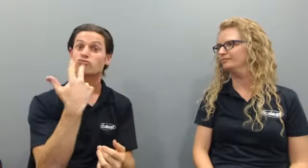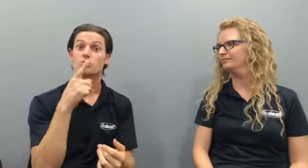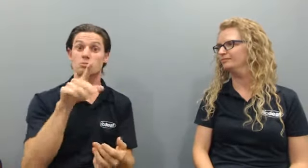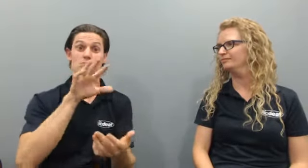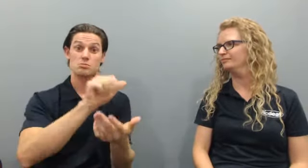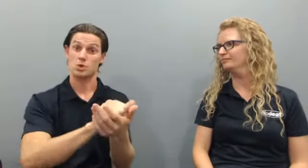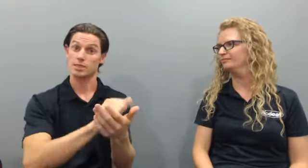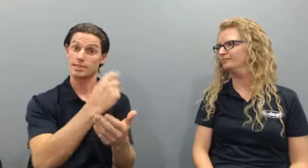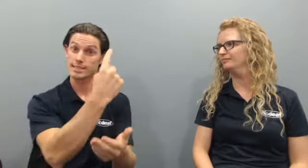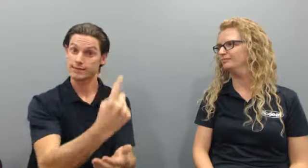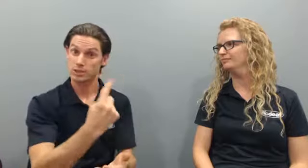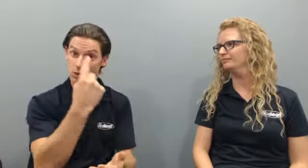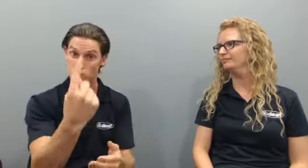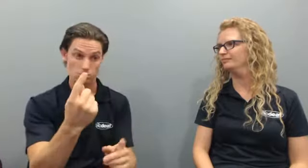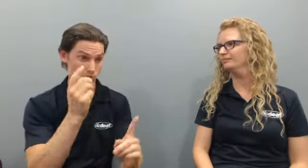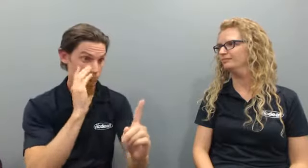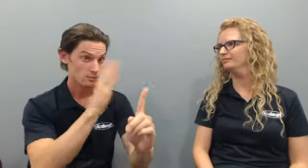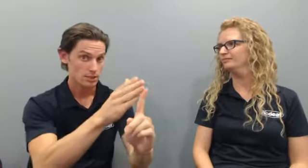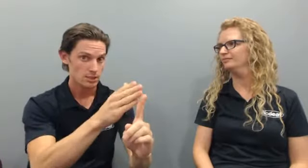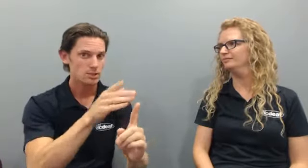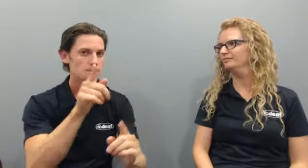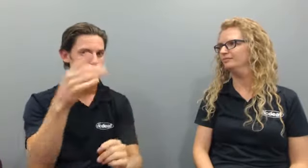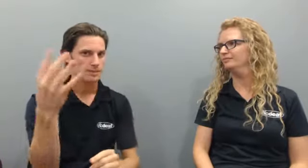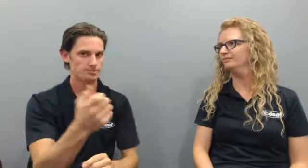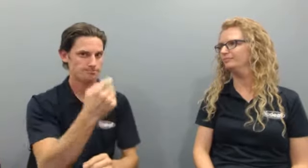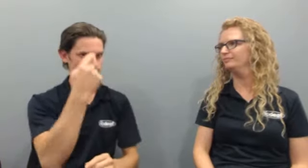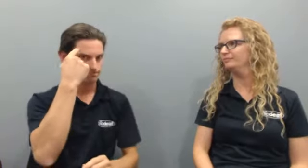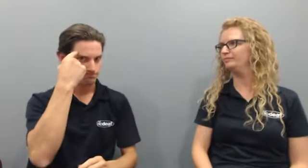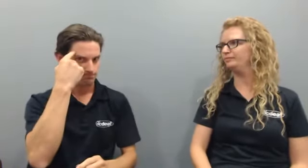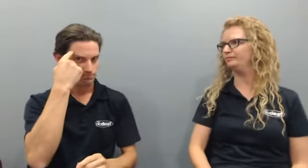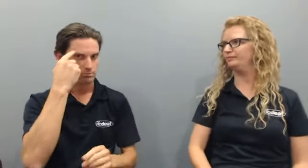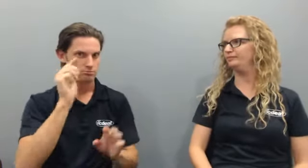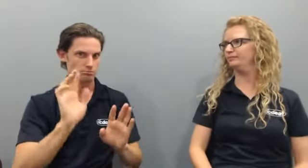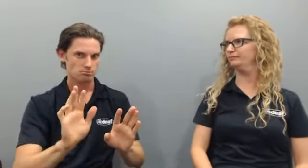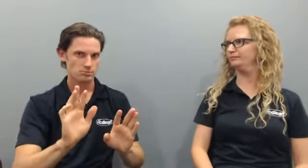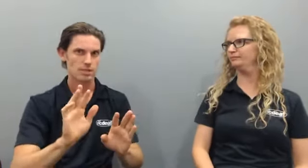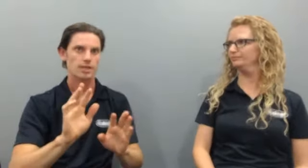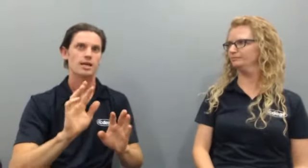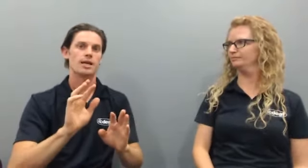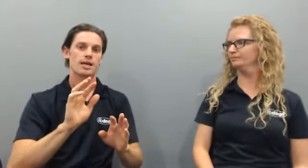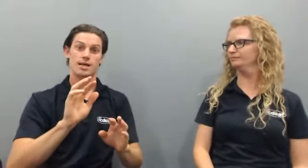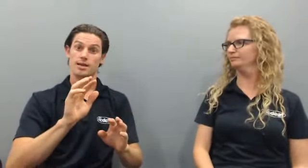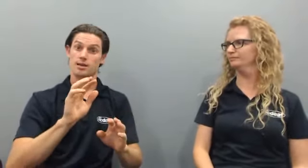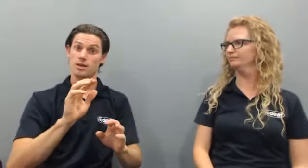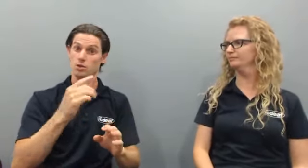interpreters direct. If you do book interpreters direct, you must keep in mind,